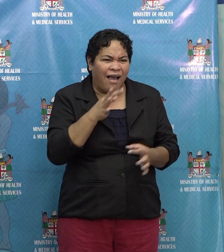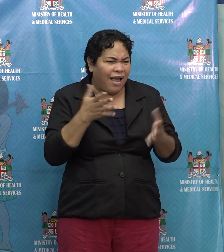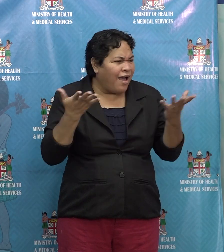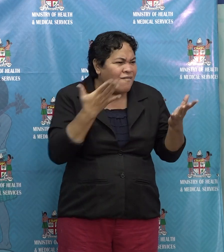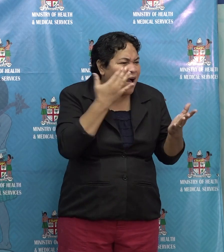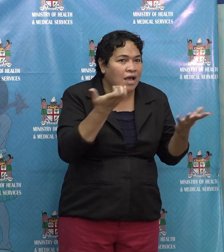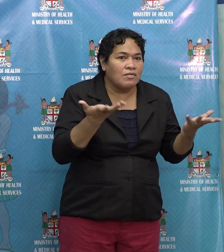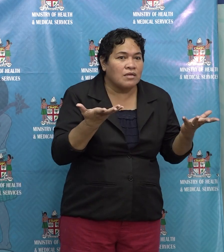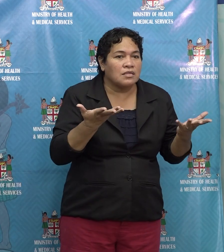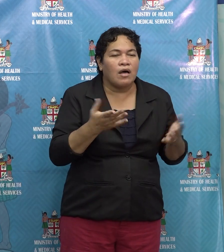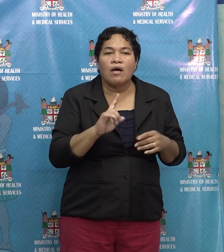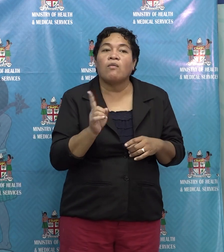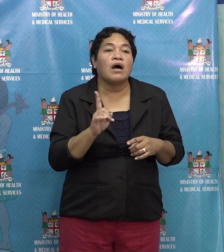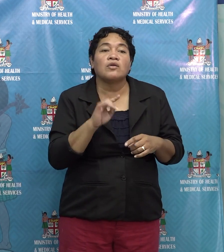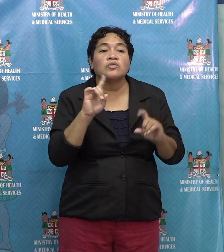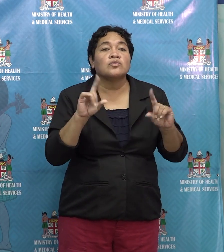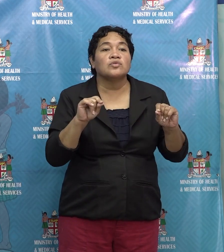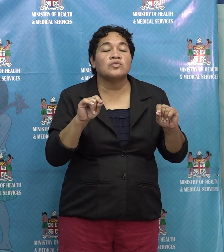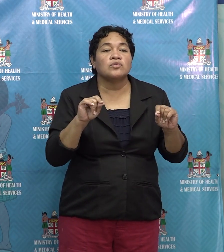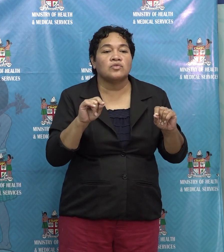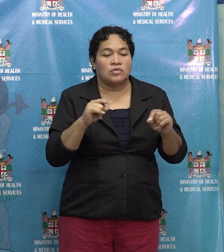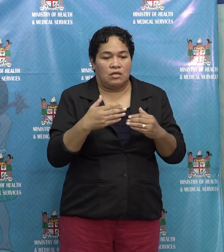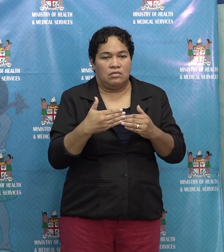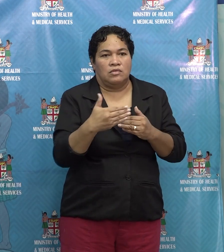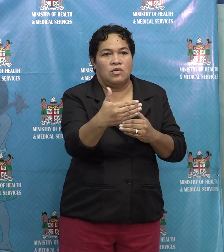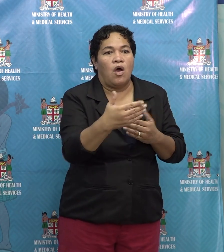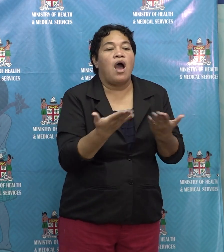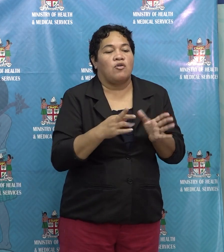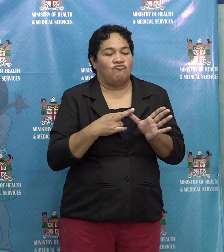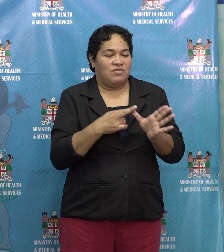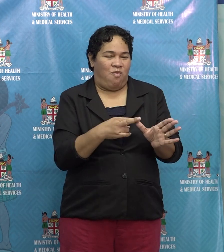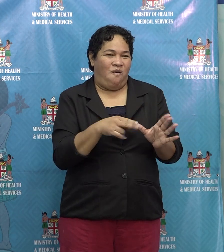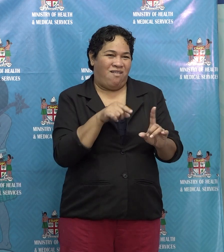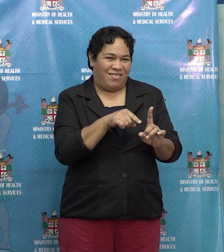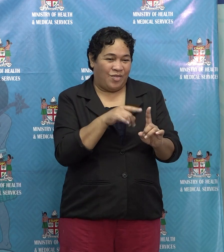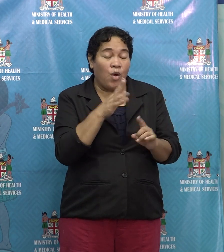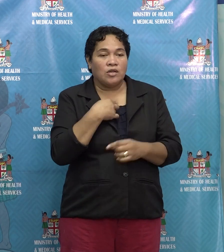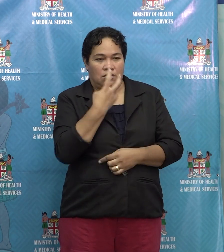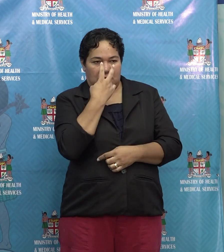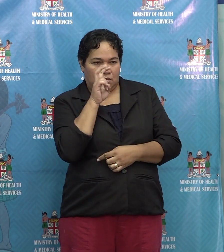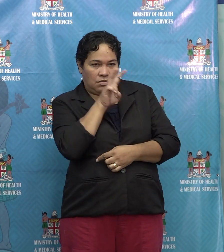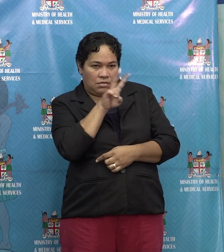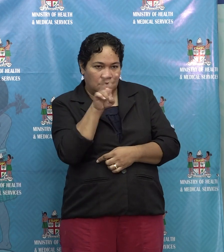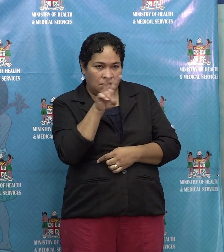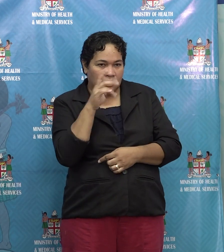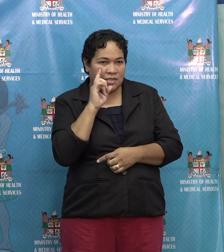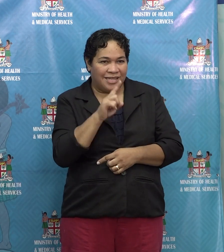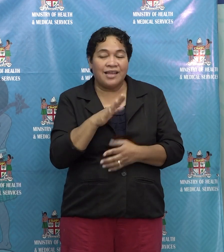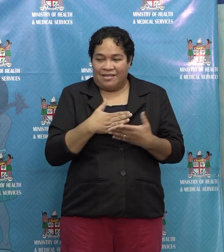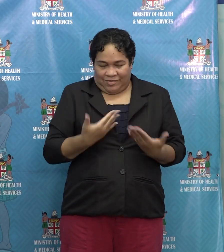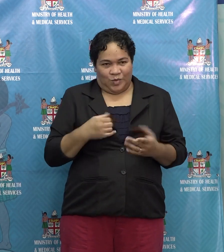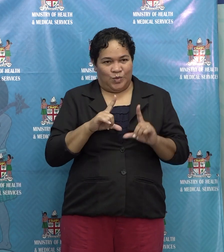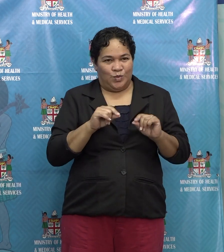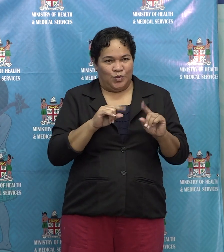only problem, the only course forward is to respond to what you see, which is currently what we are